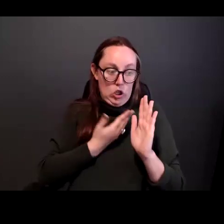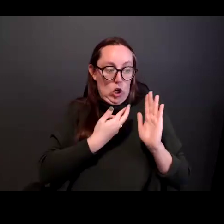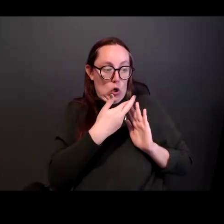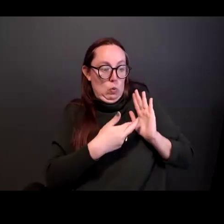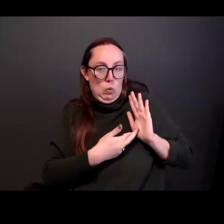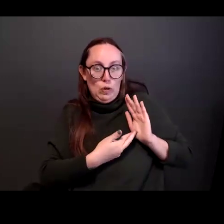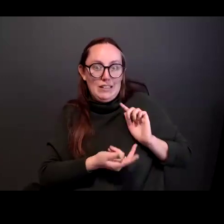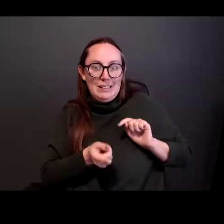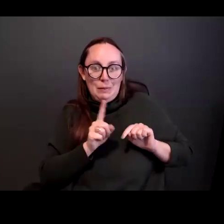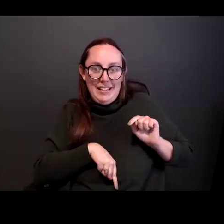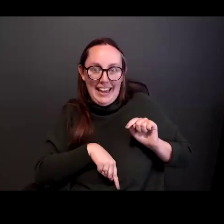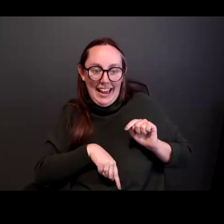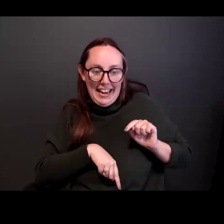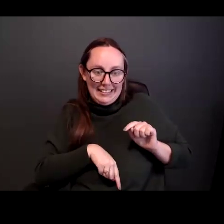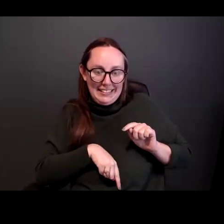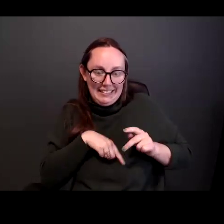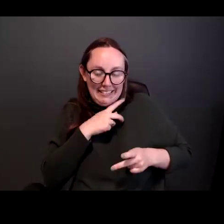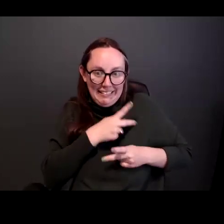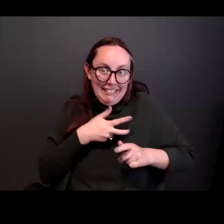now there's even more technology there.